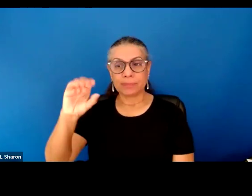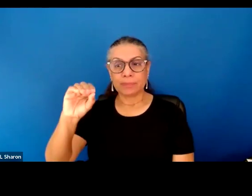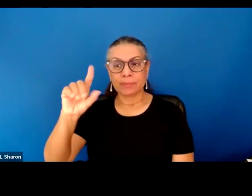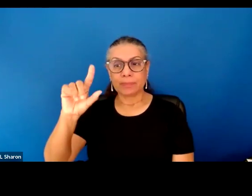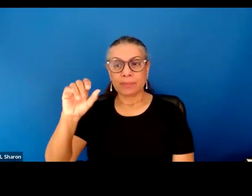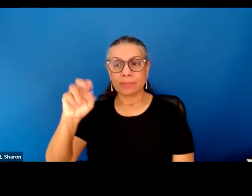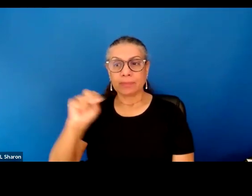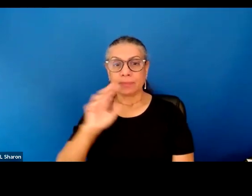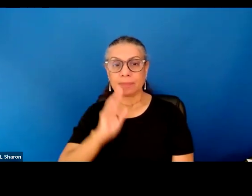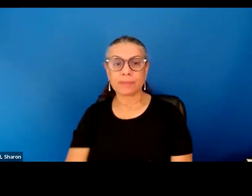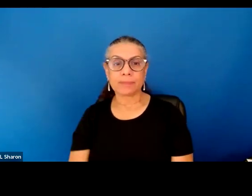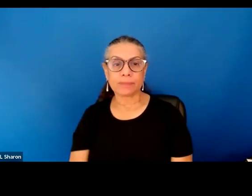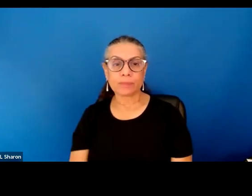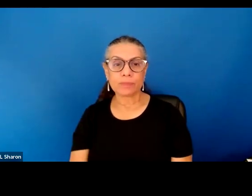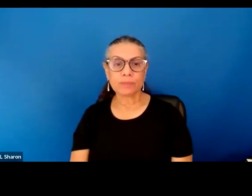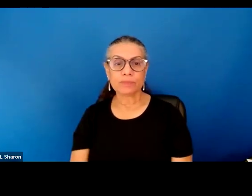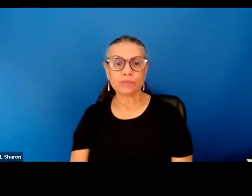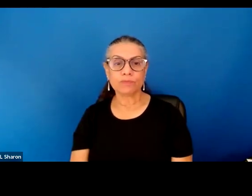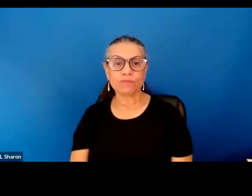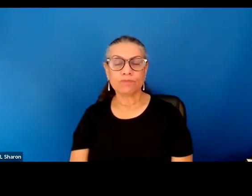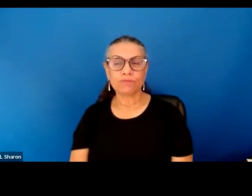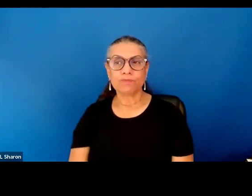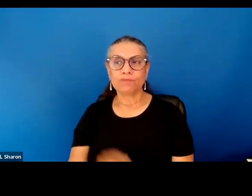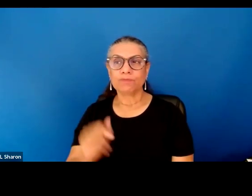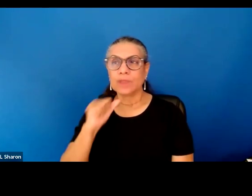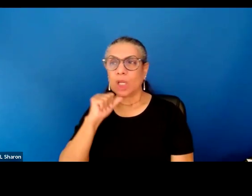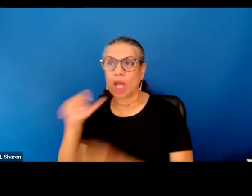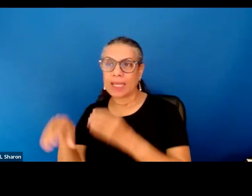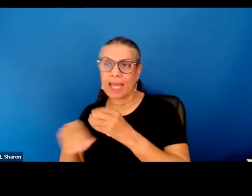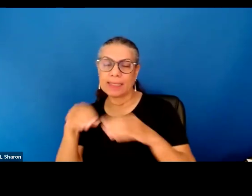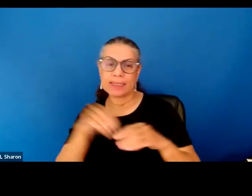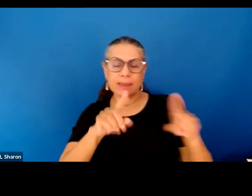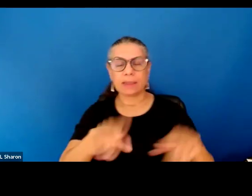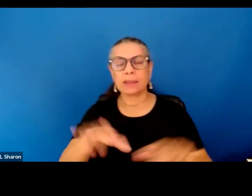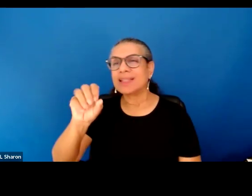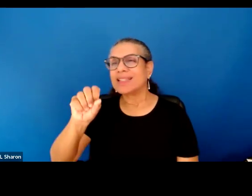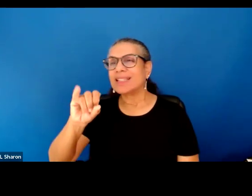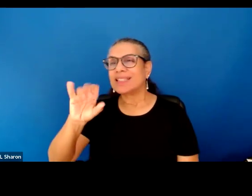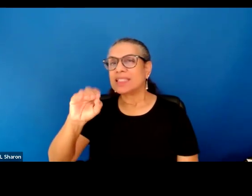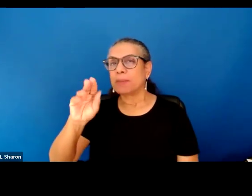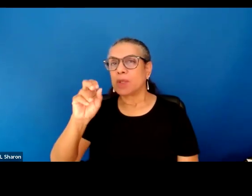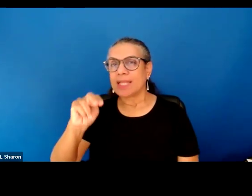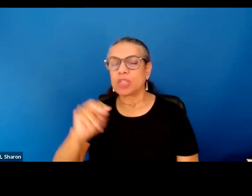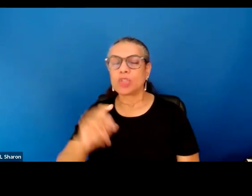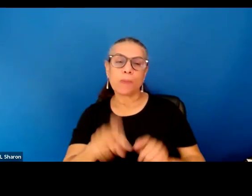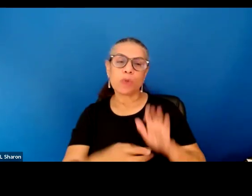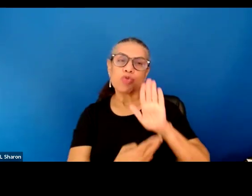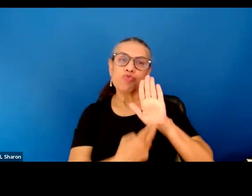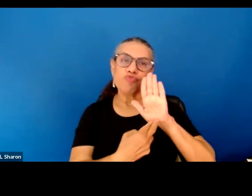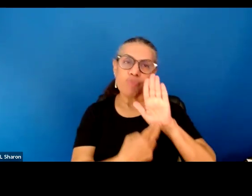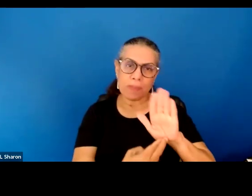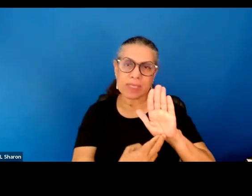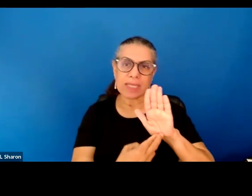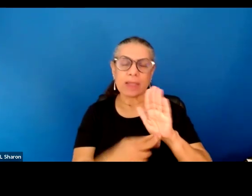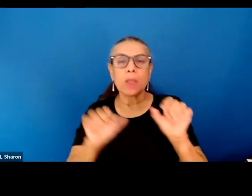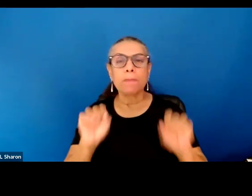I think the thought of not adding them in the simulations, first of all, the simulations were supposed to be representative of the choices that could